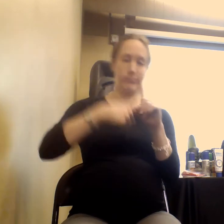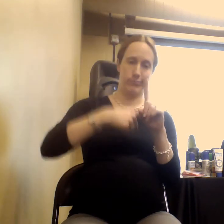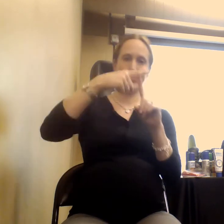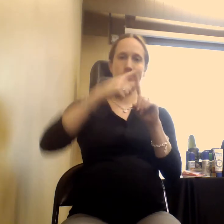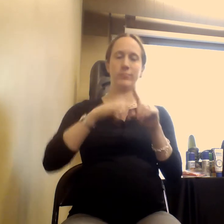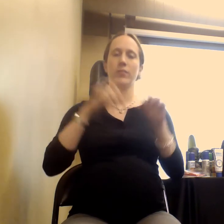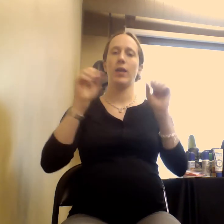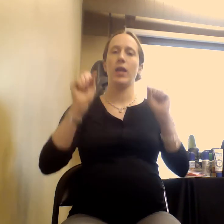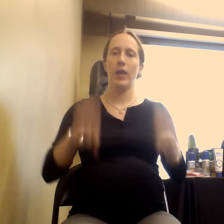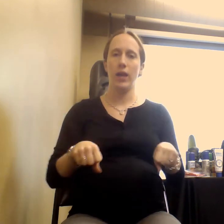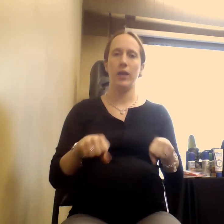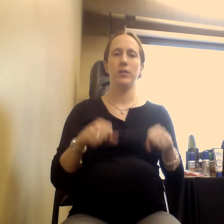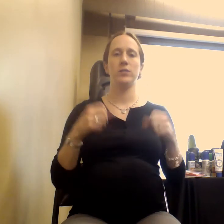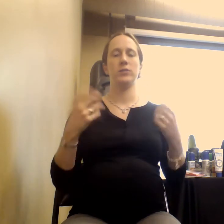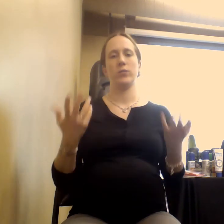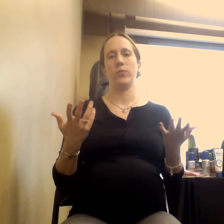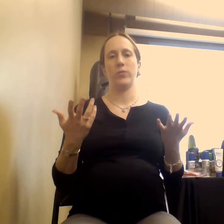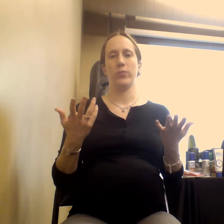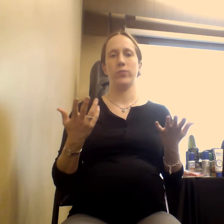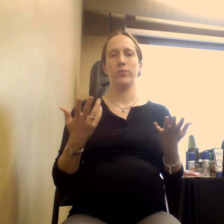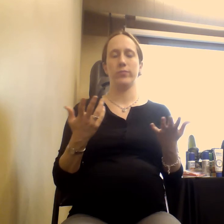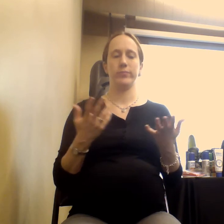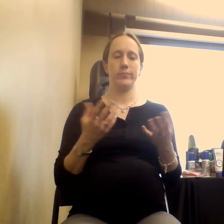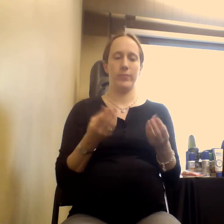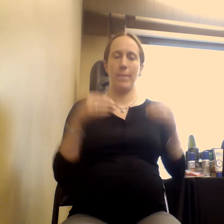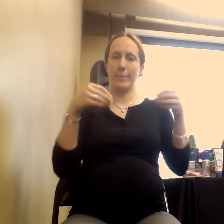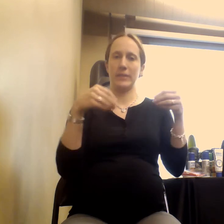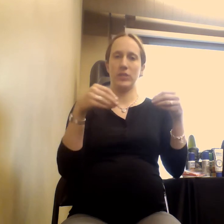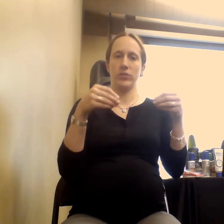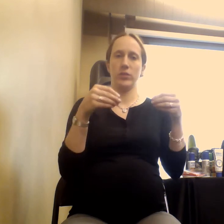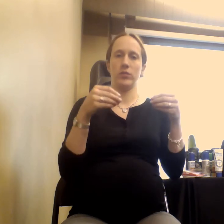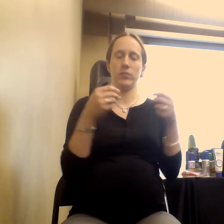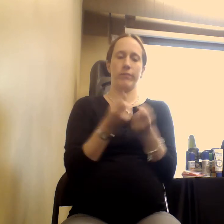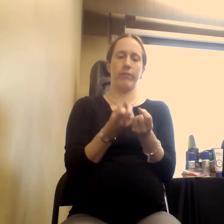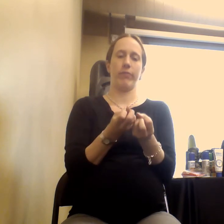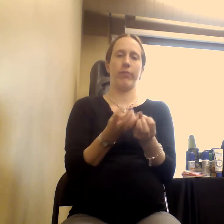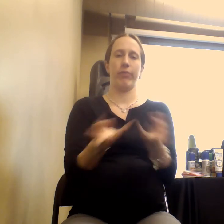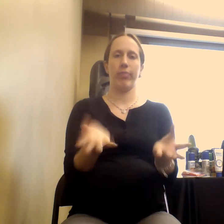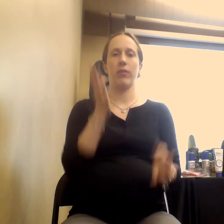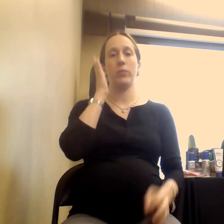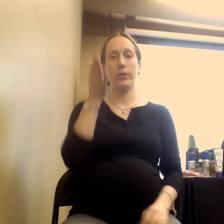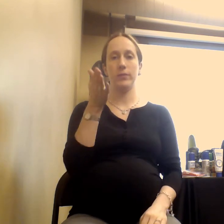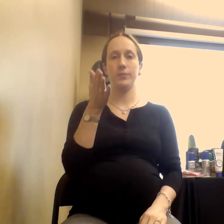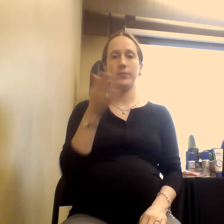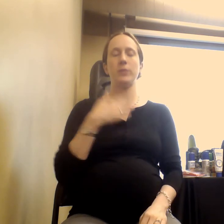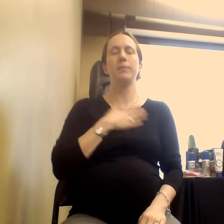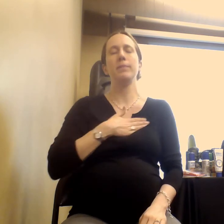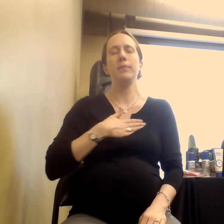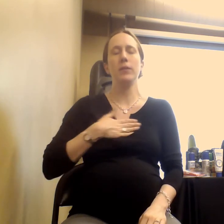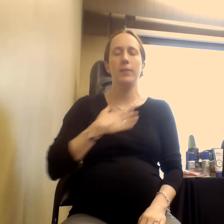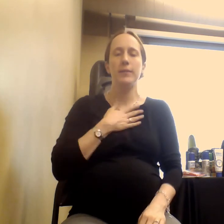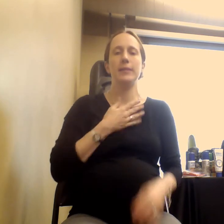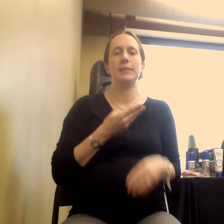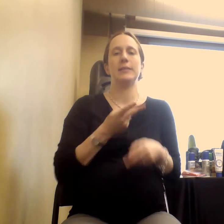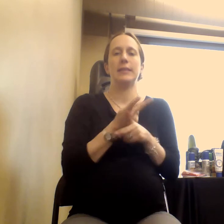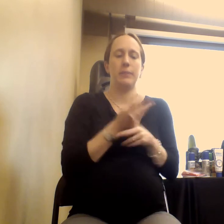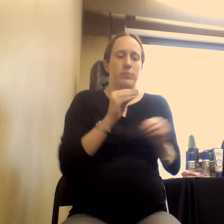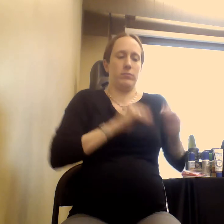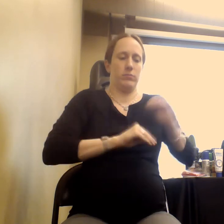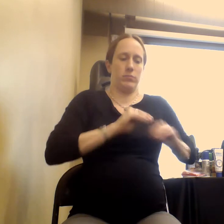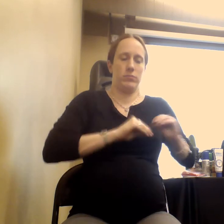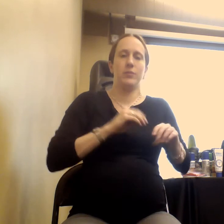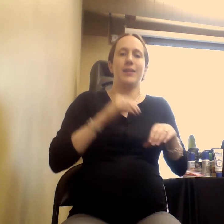involved, please, please, please find a place in a closet, in your bedroom, under your bed, but keep it in the environment